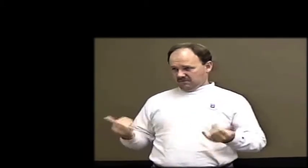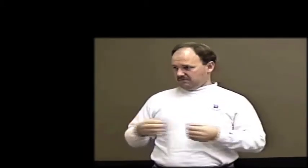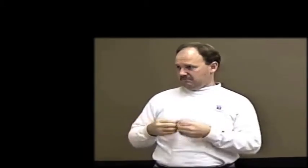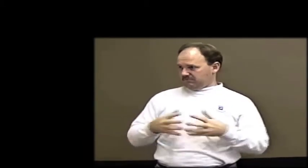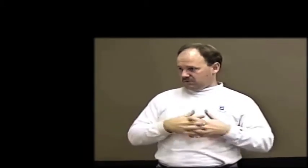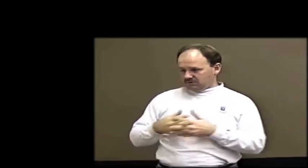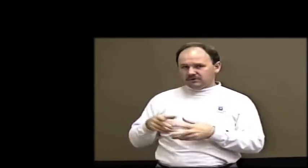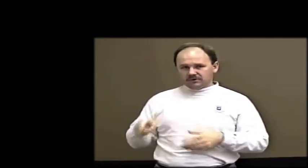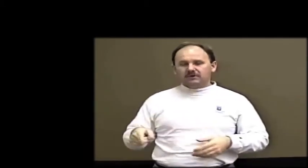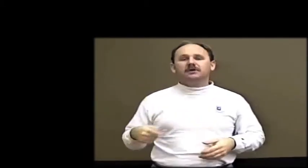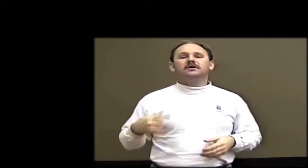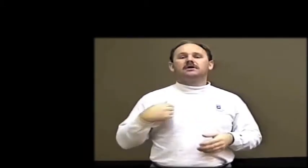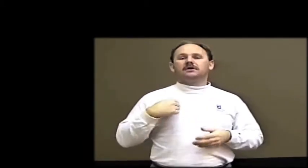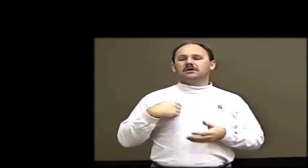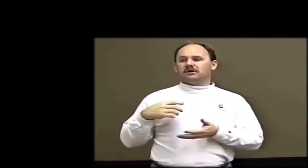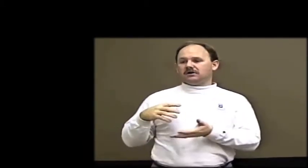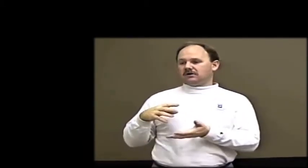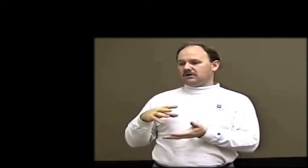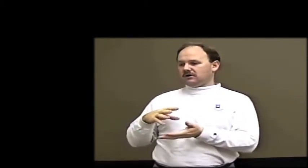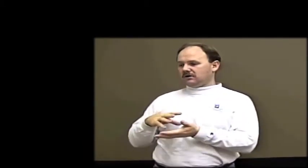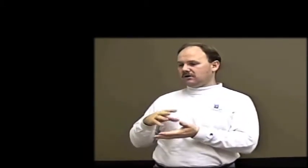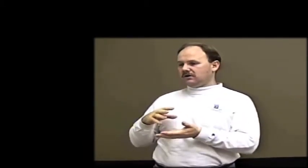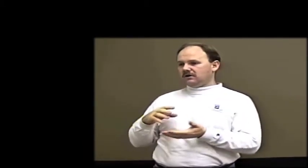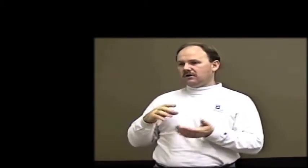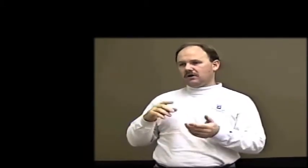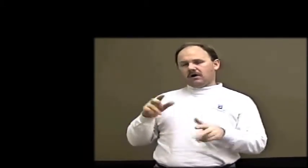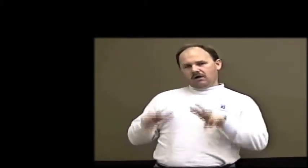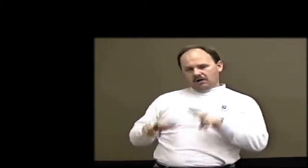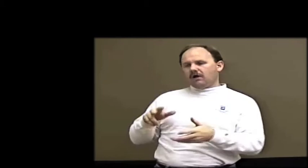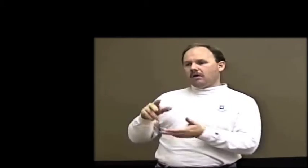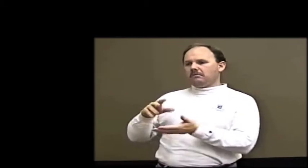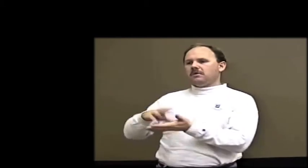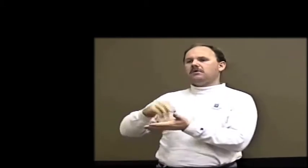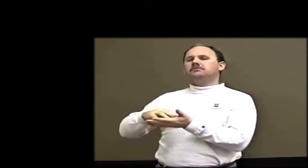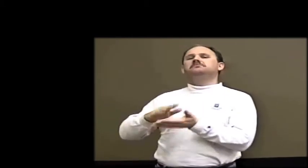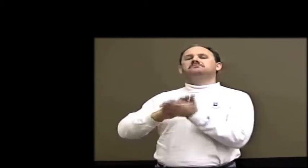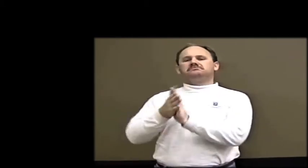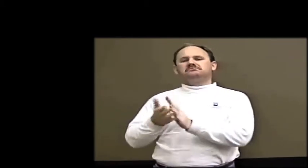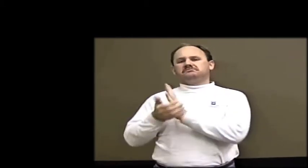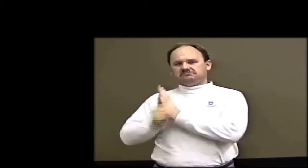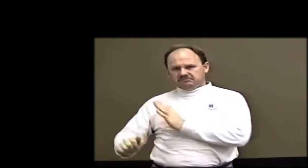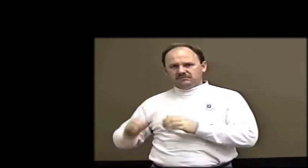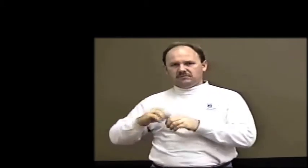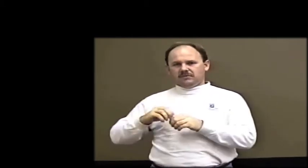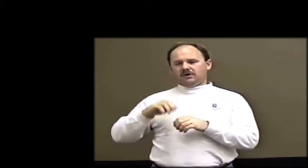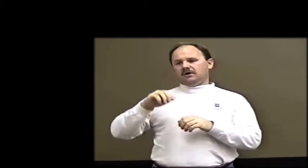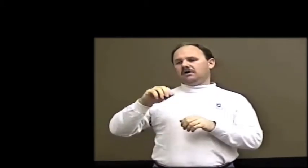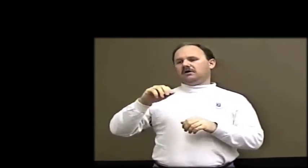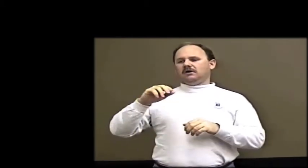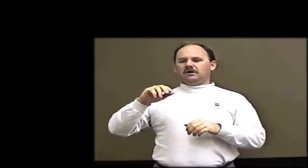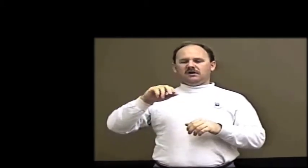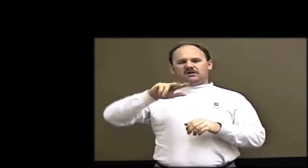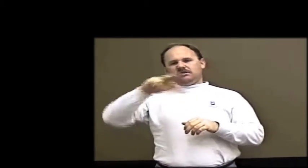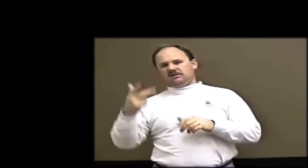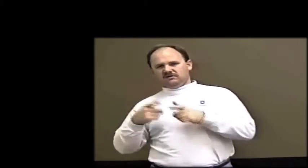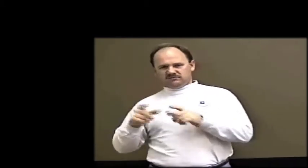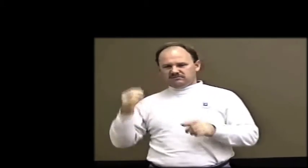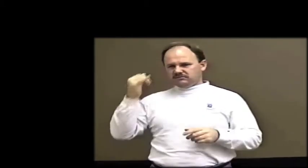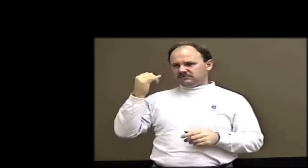When communicating using the TTY, you use English to type. And newspapers are in English also. For reading and writing, you would